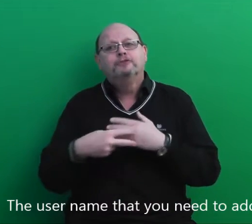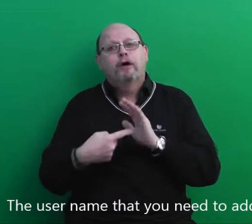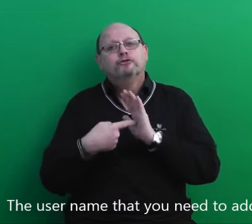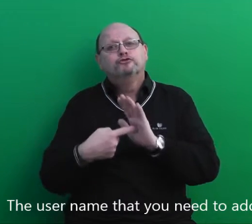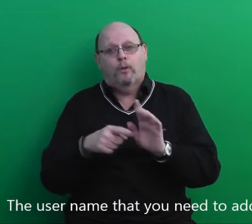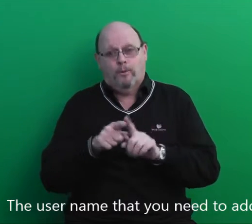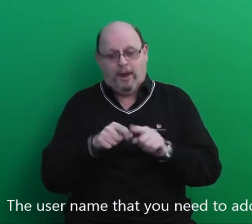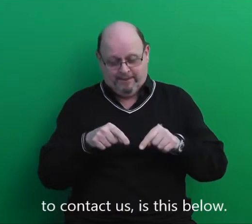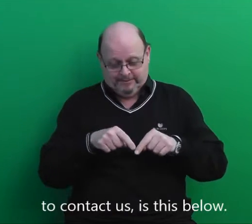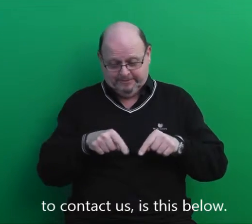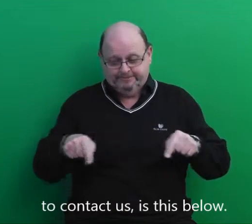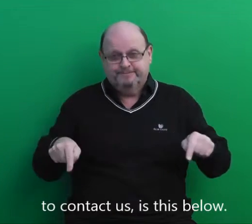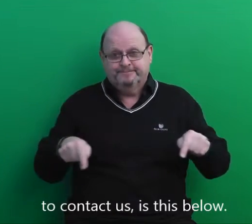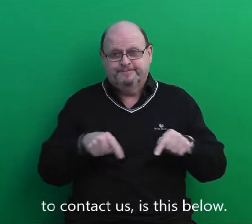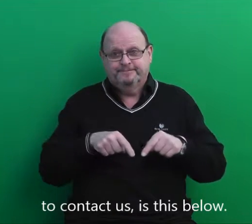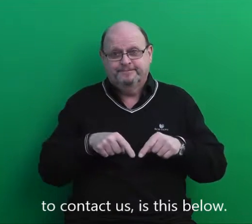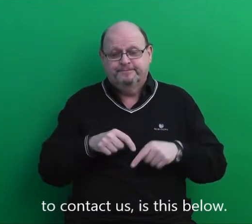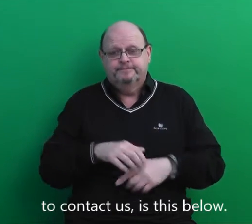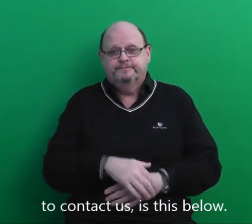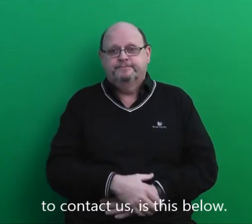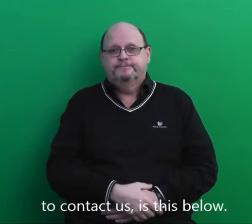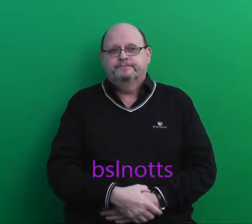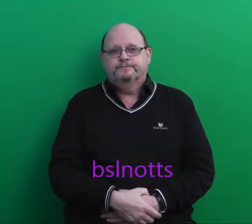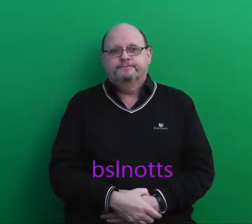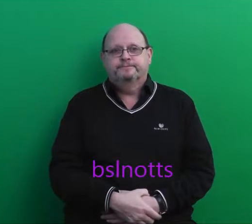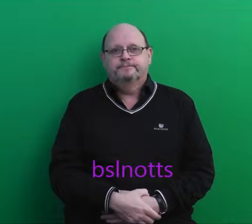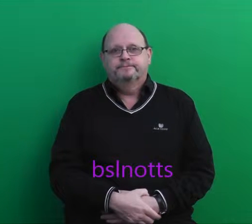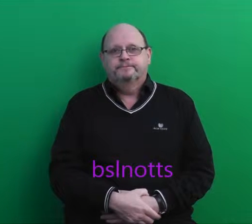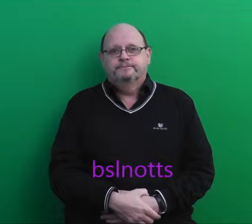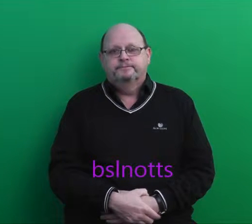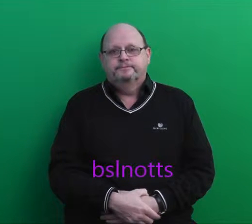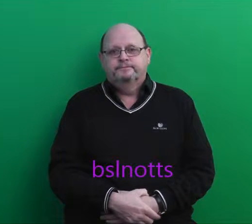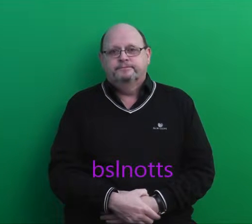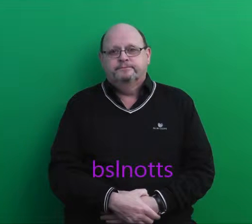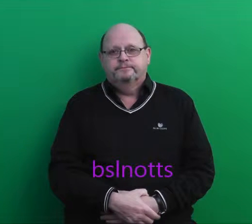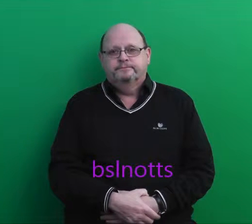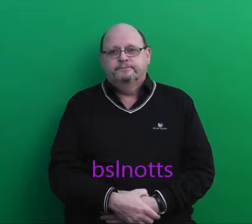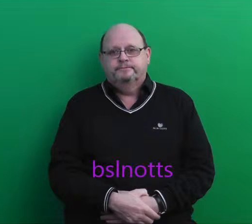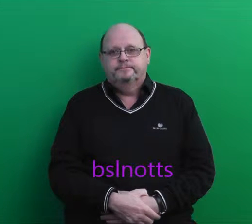us. The username that you need to add to contact us is this below.